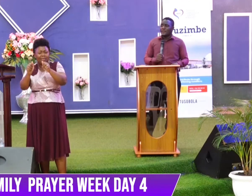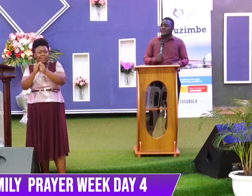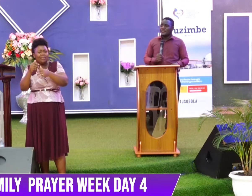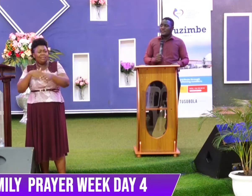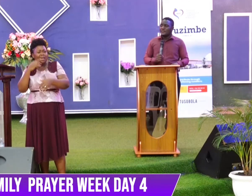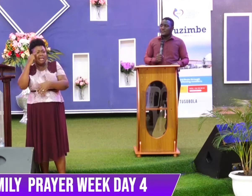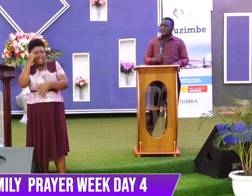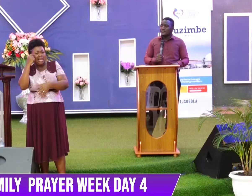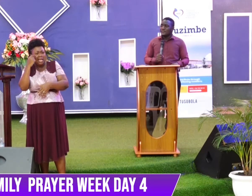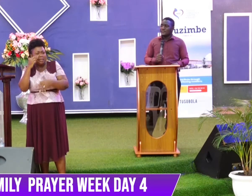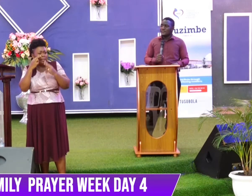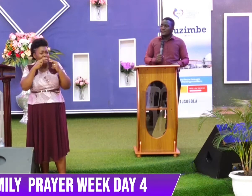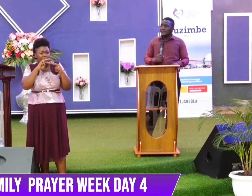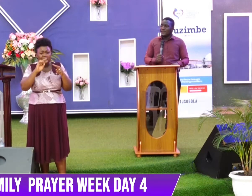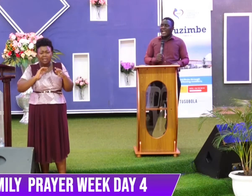said, I